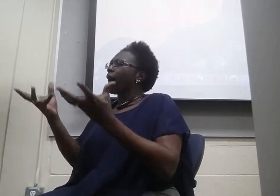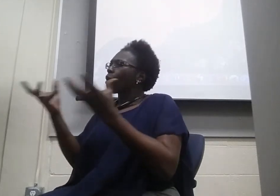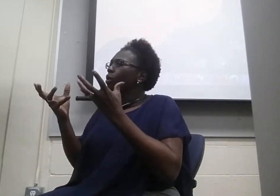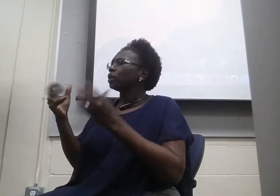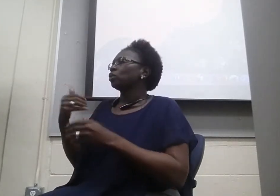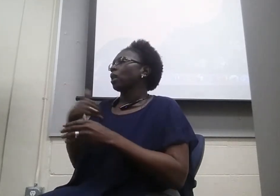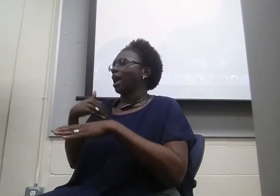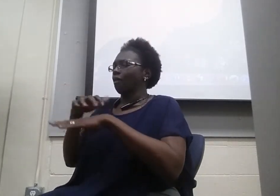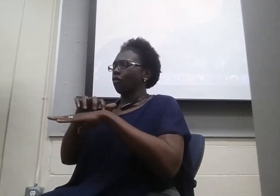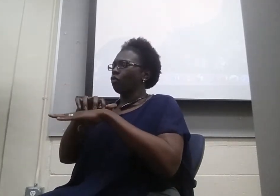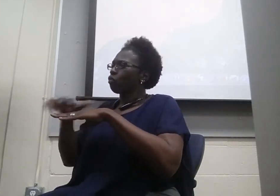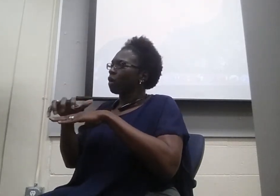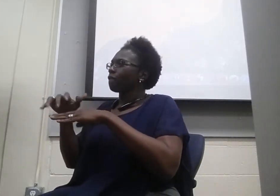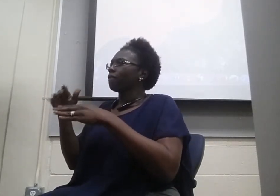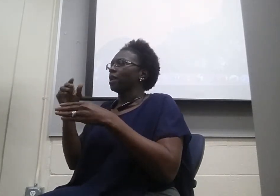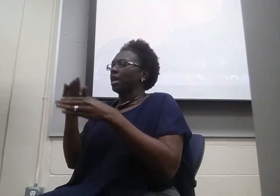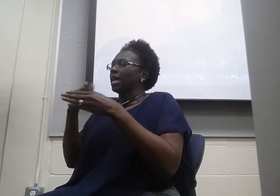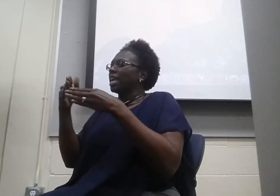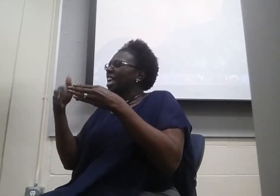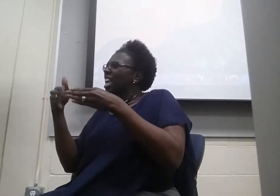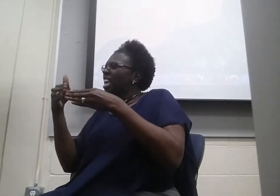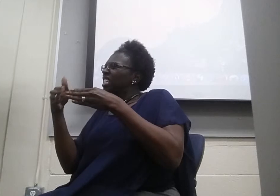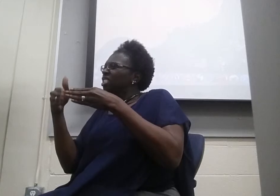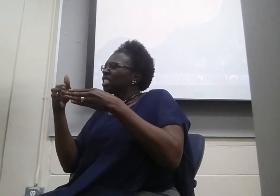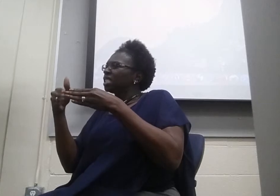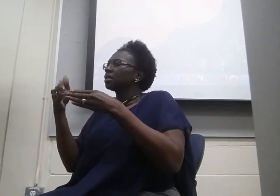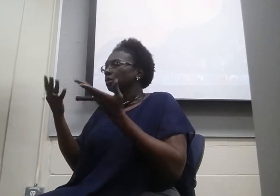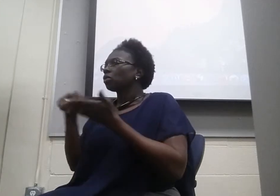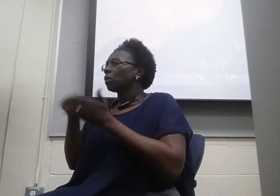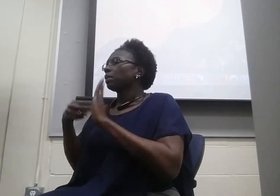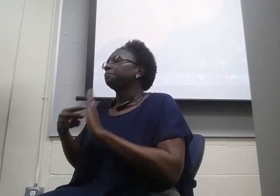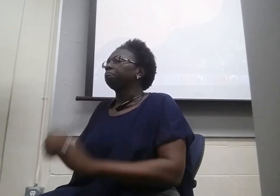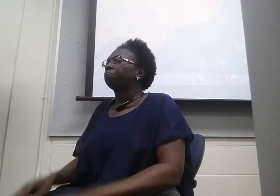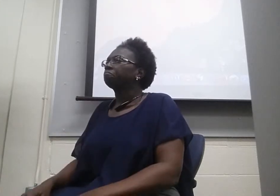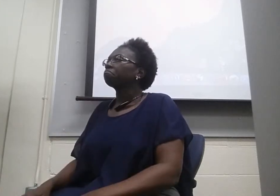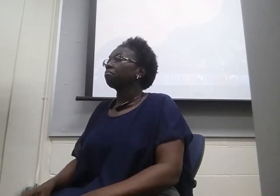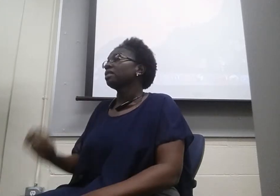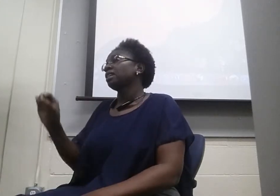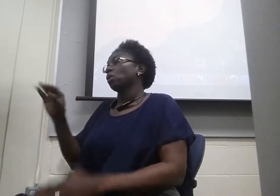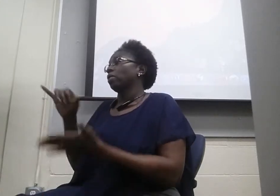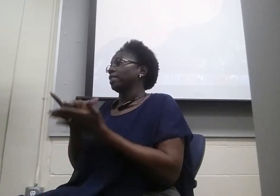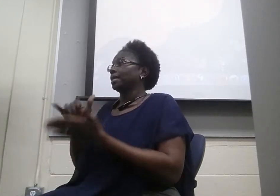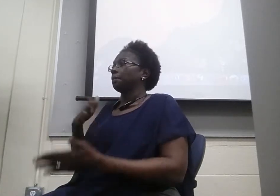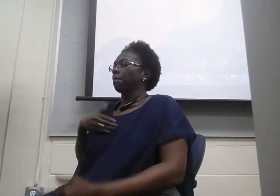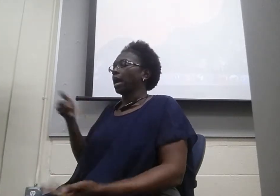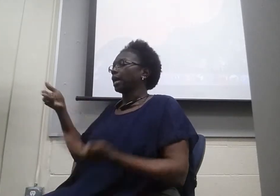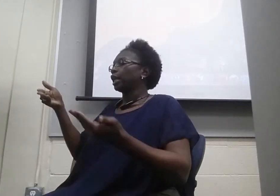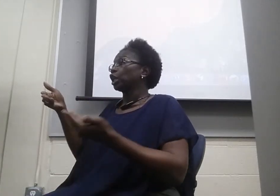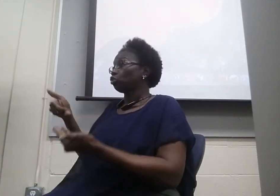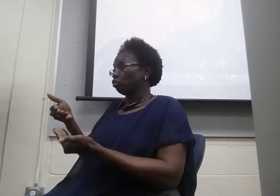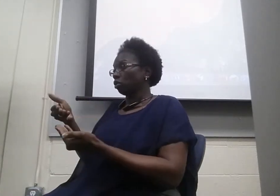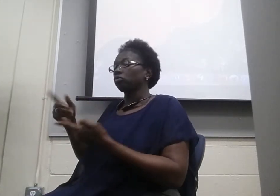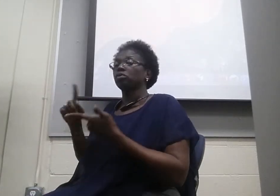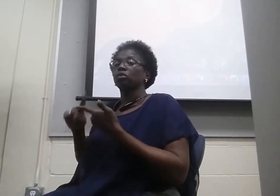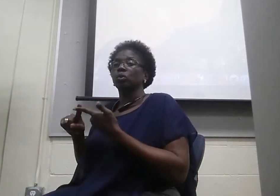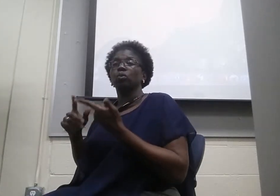thing. So that's kind of my introduction to how I kind of do my